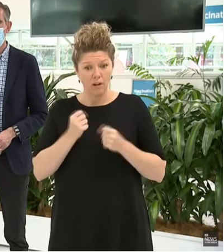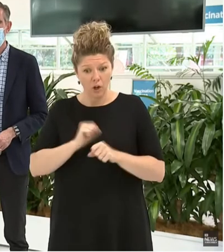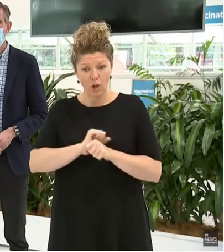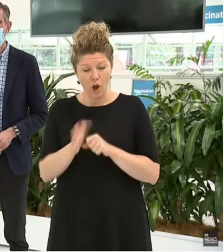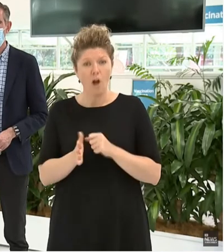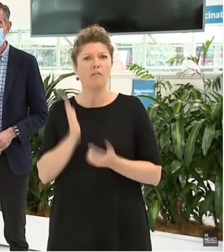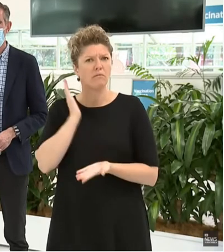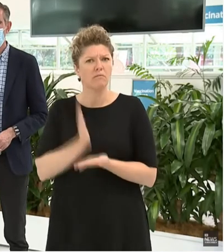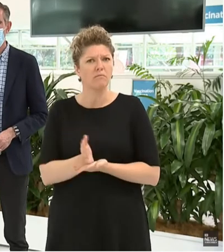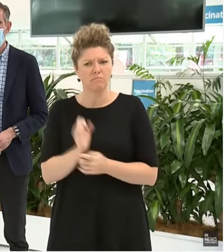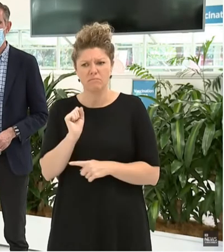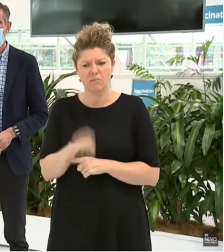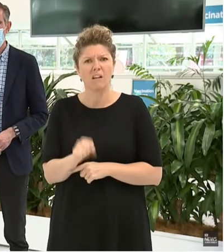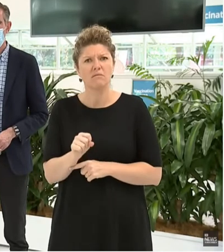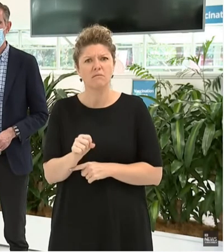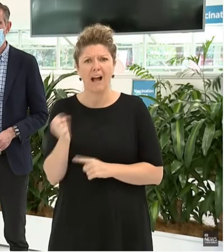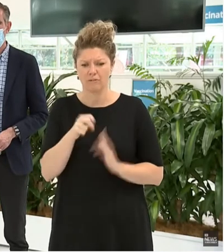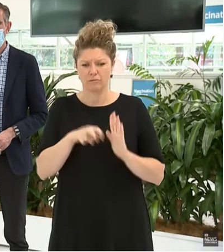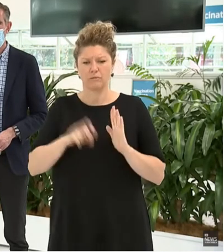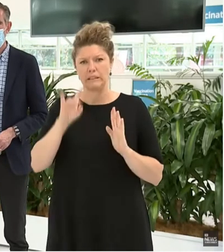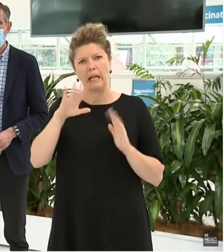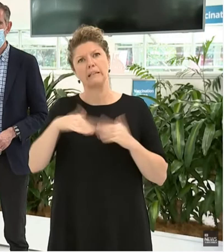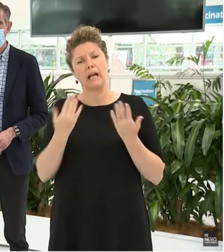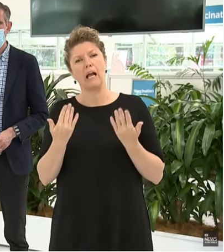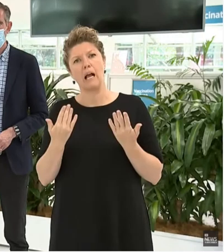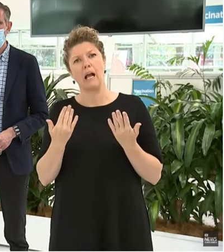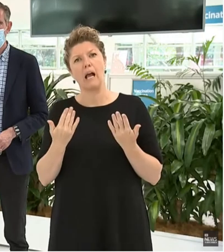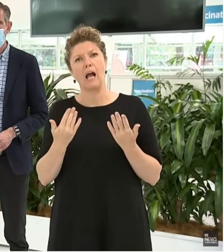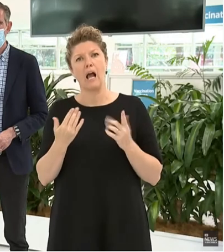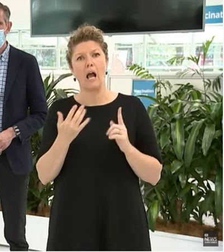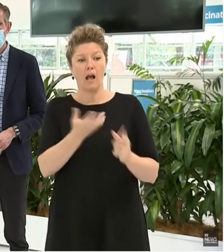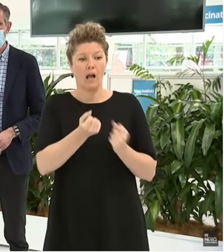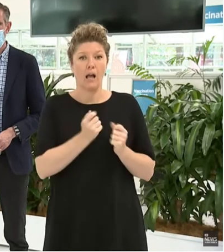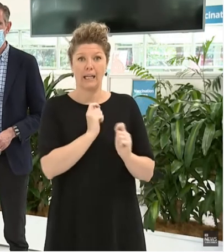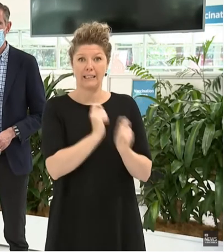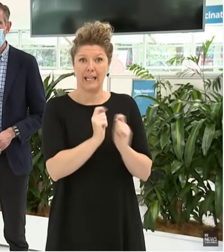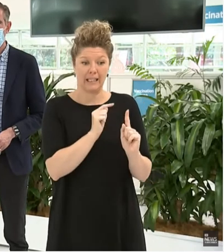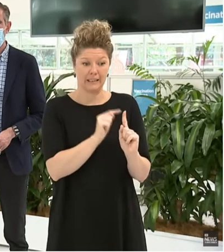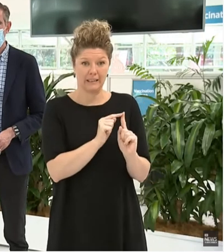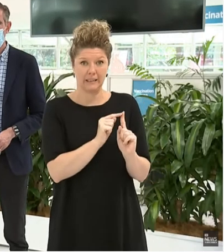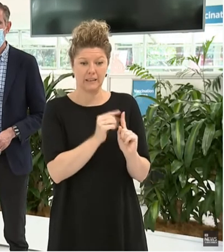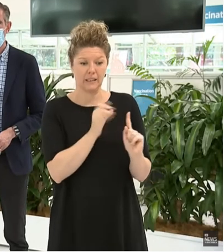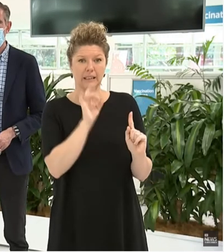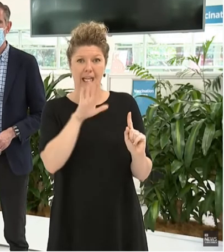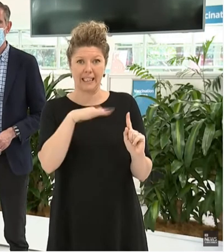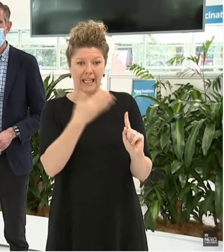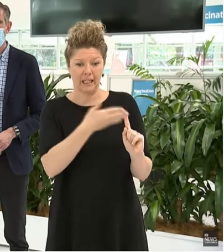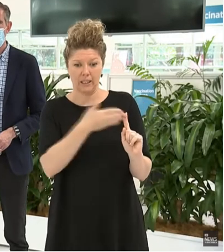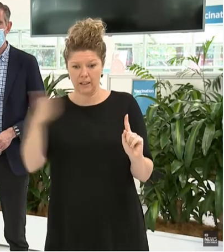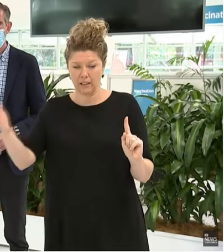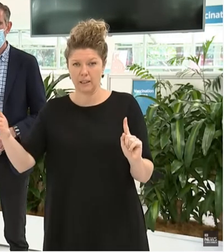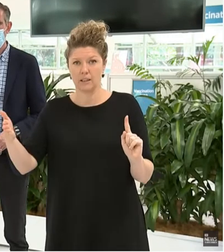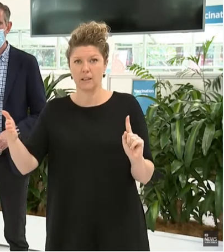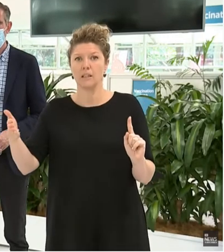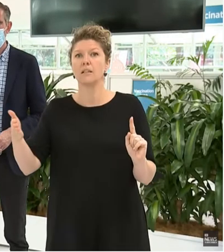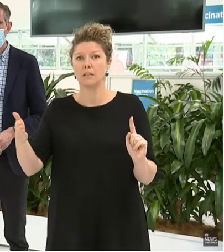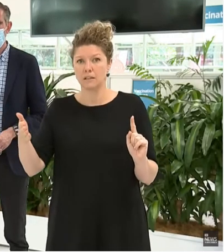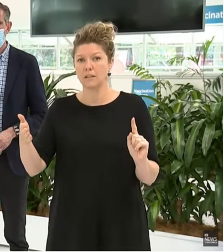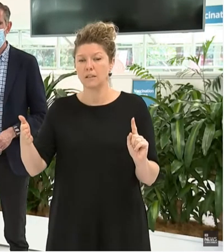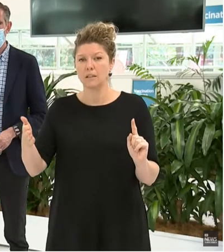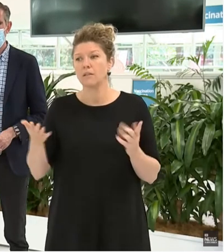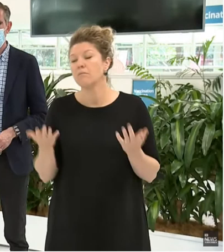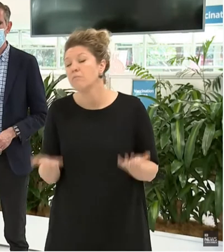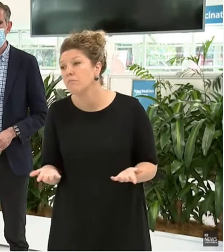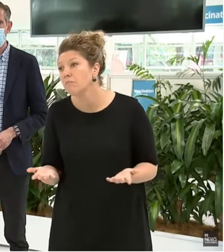highly likely that you will be actually spending 10 days after the date of your test, yes. at some point in